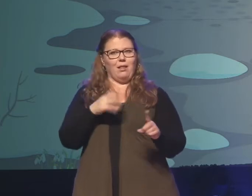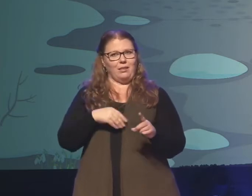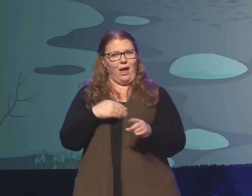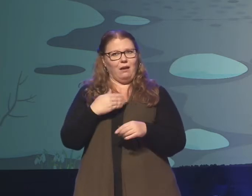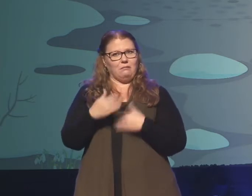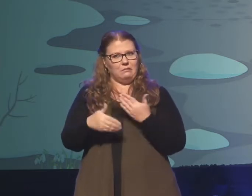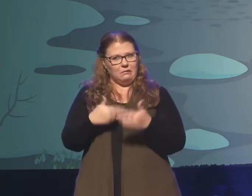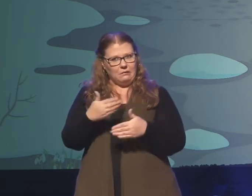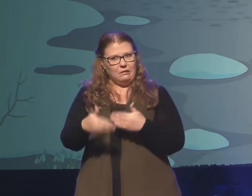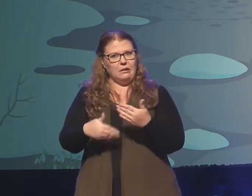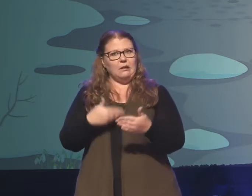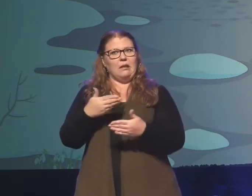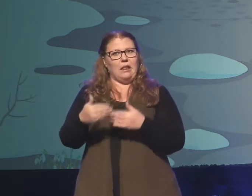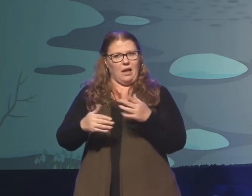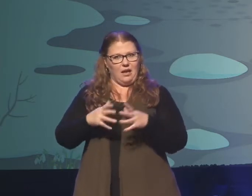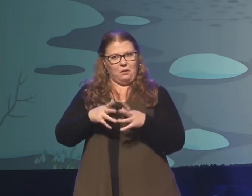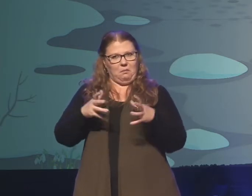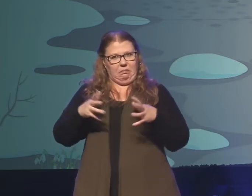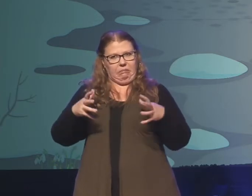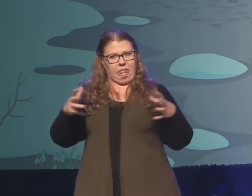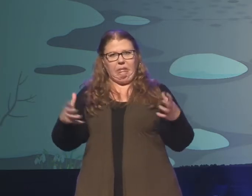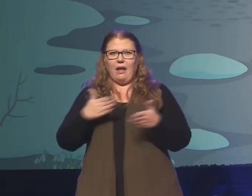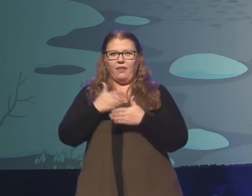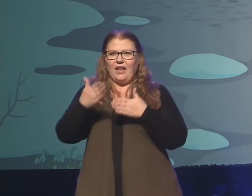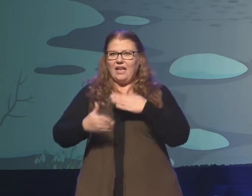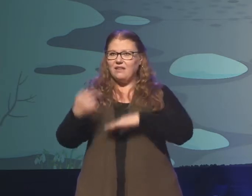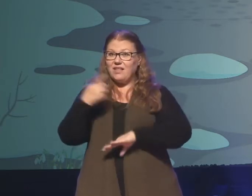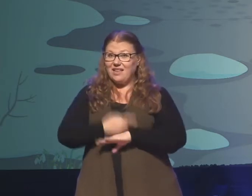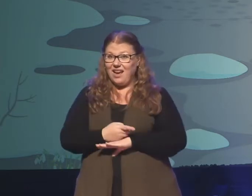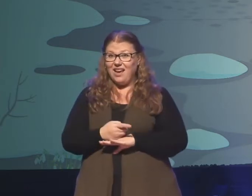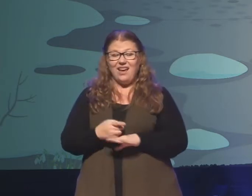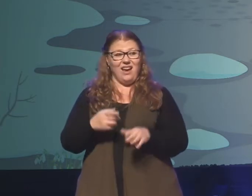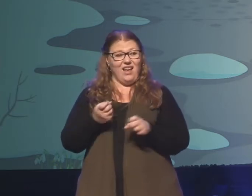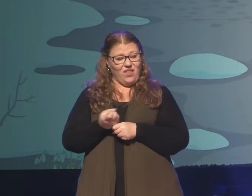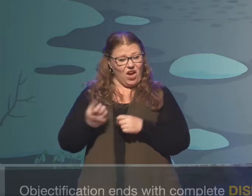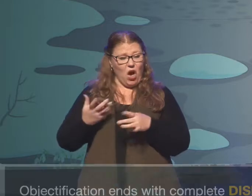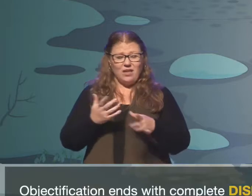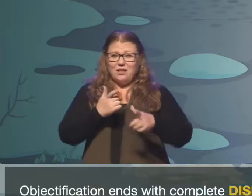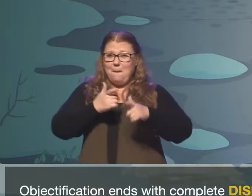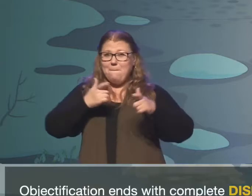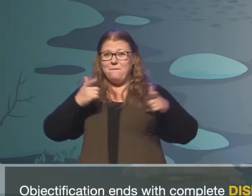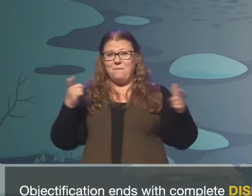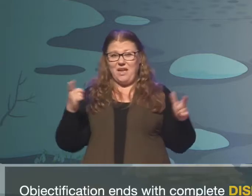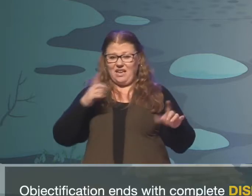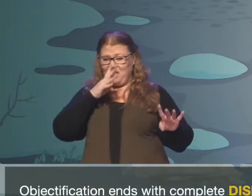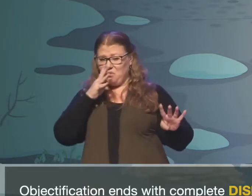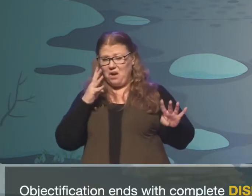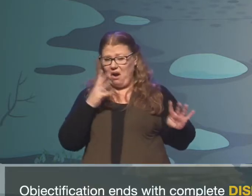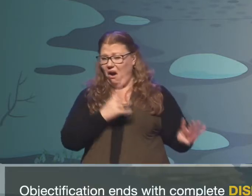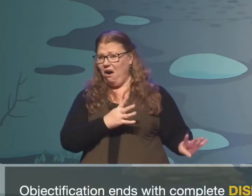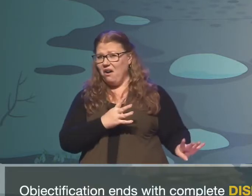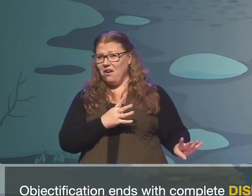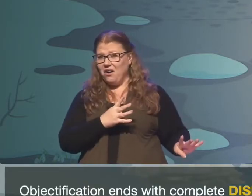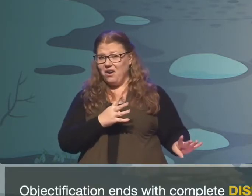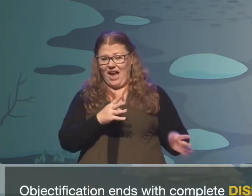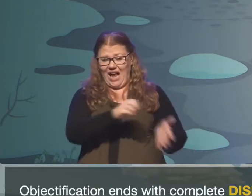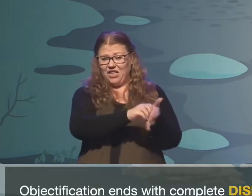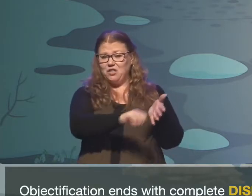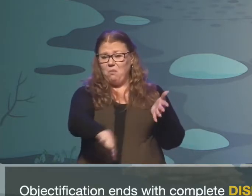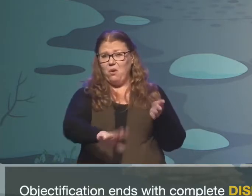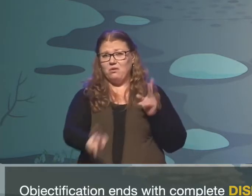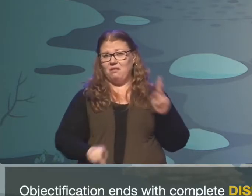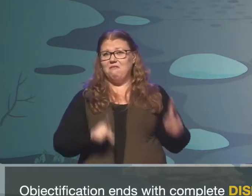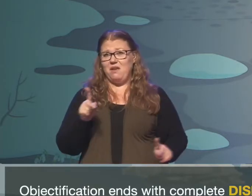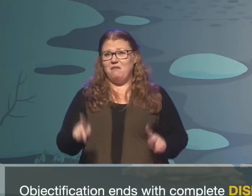right? It just snowballs to where at the end of the day, it just leads to this complete disregard and eventual disposal of